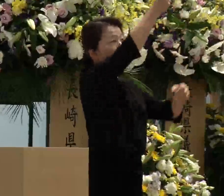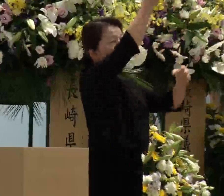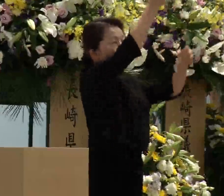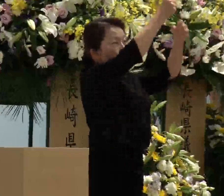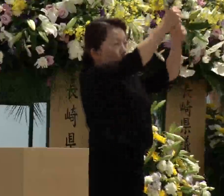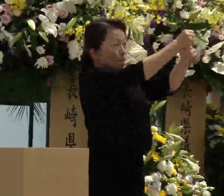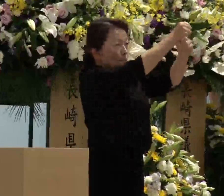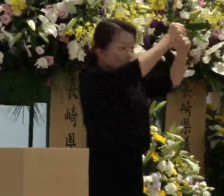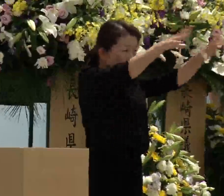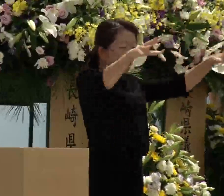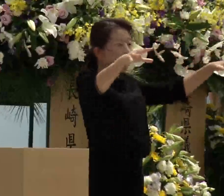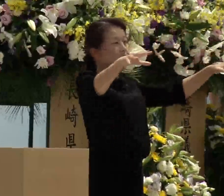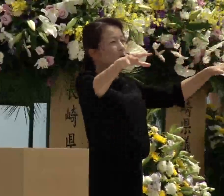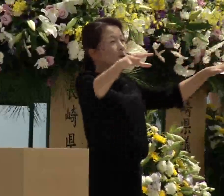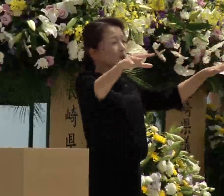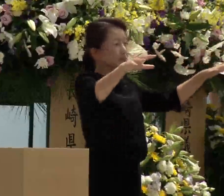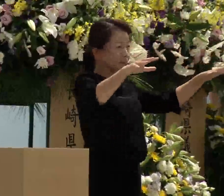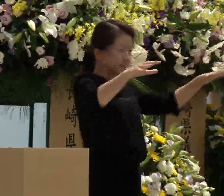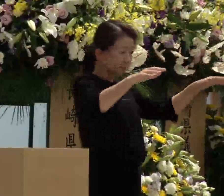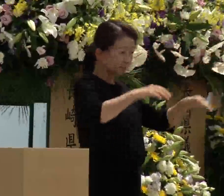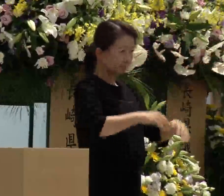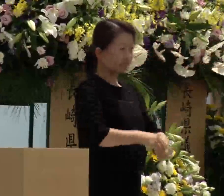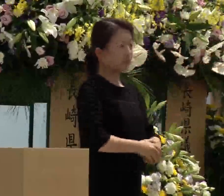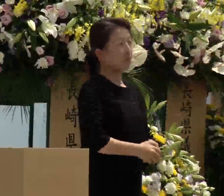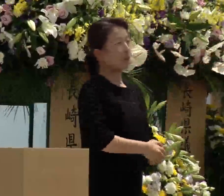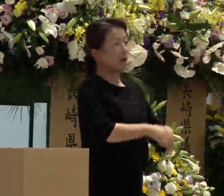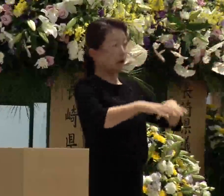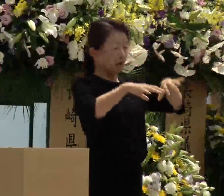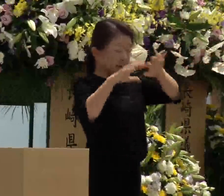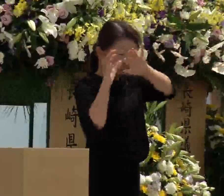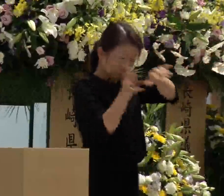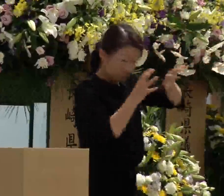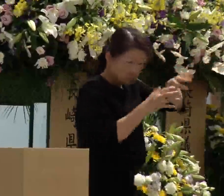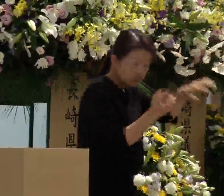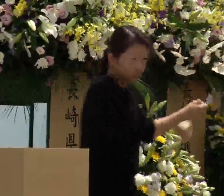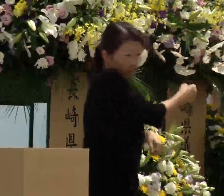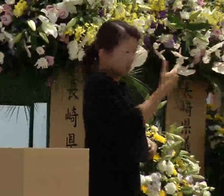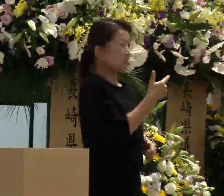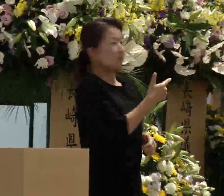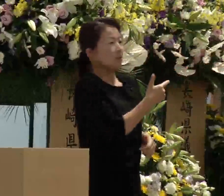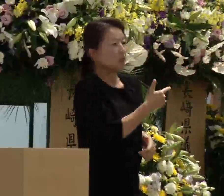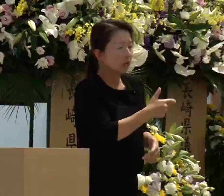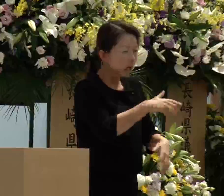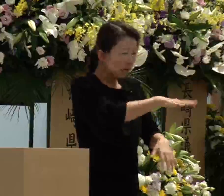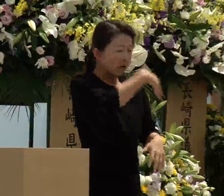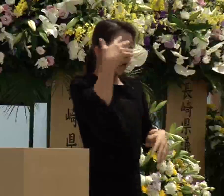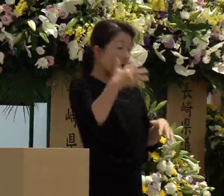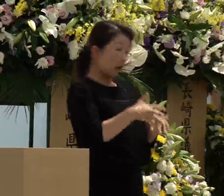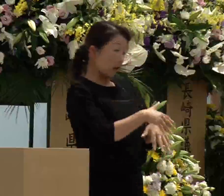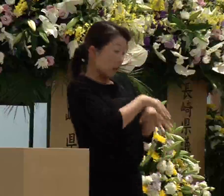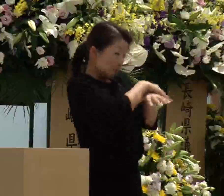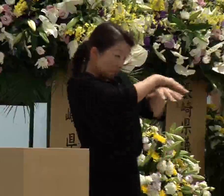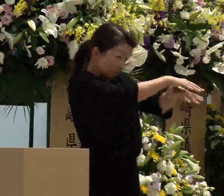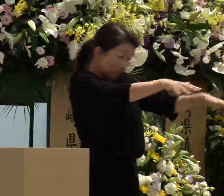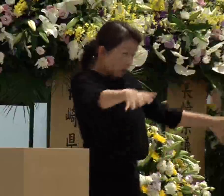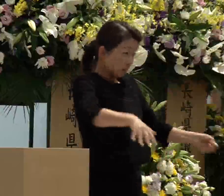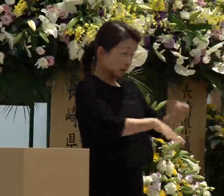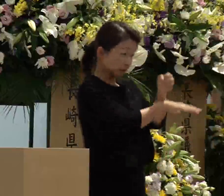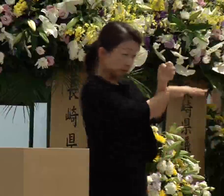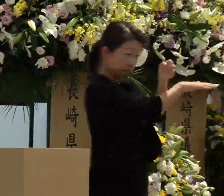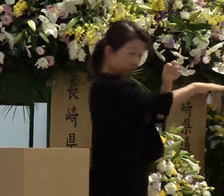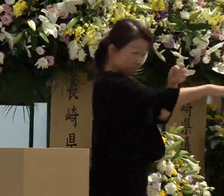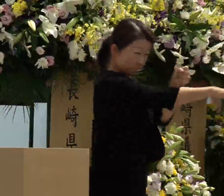bomb exploded above the city of Nagasaki. The horrendous blast winds and heat rays, together